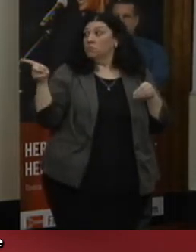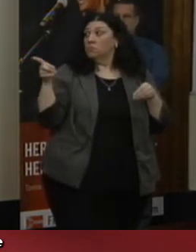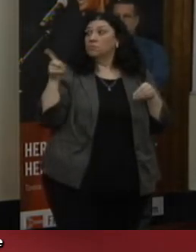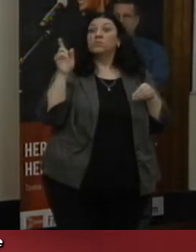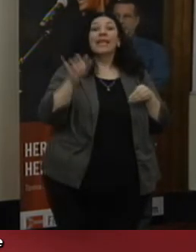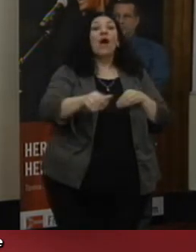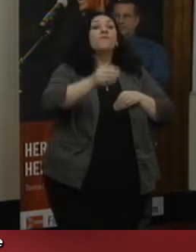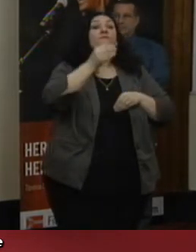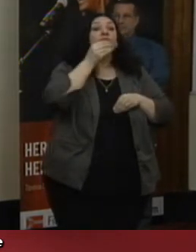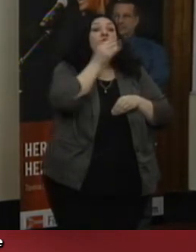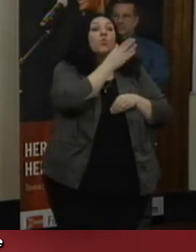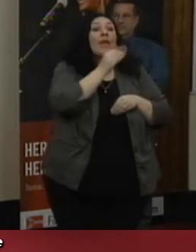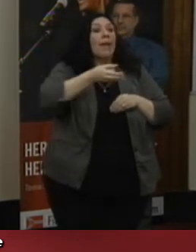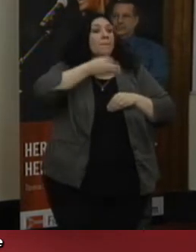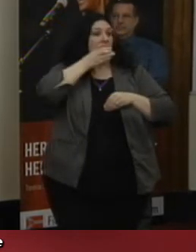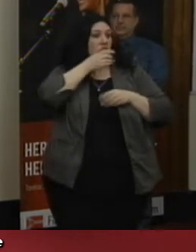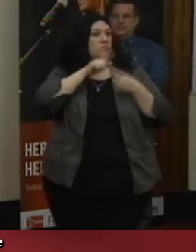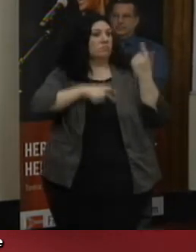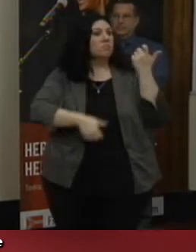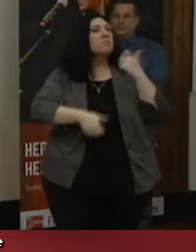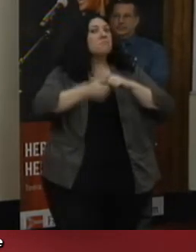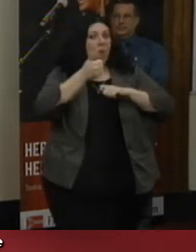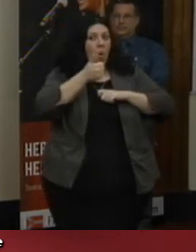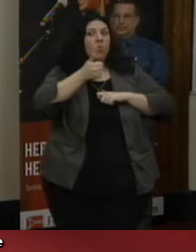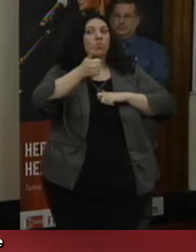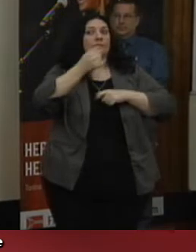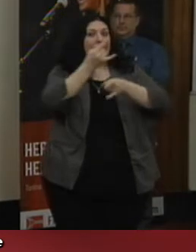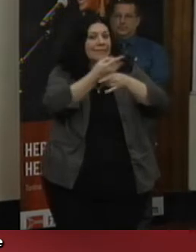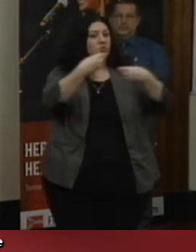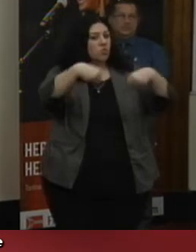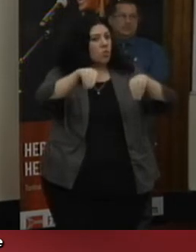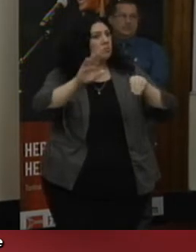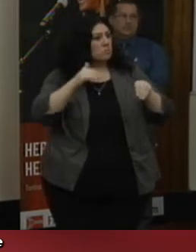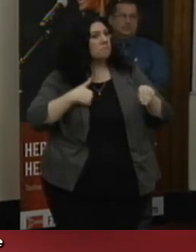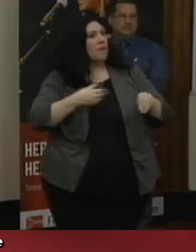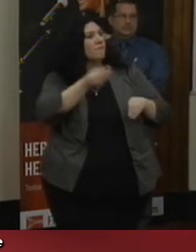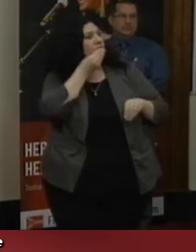heading of food and beverage. Most liquor stores sell some food, and yes.